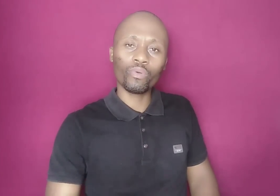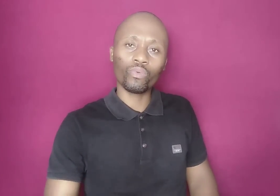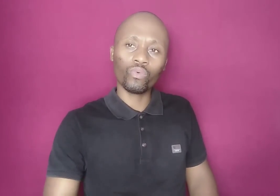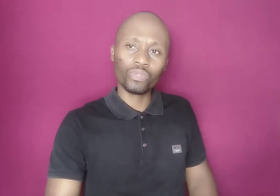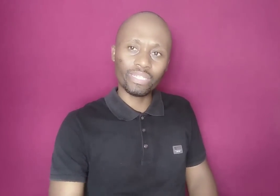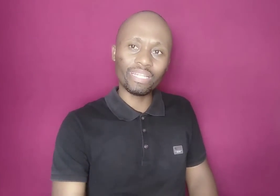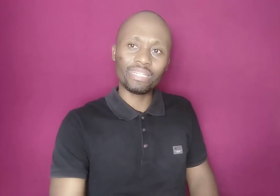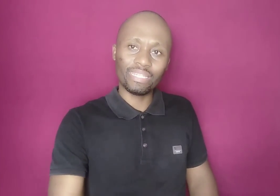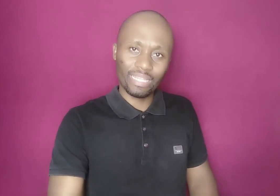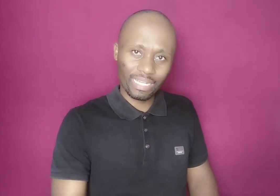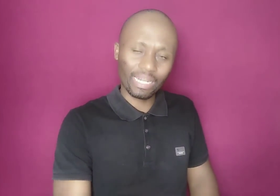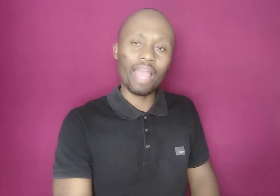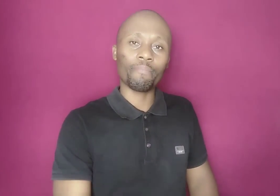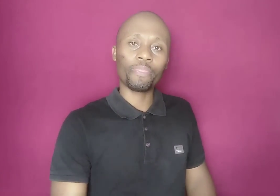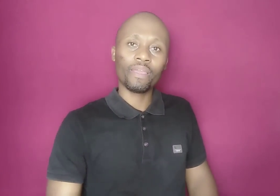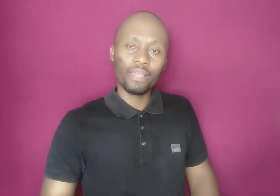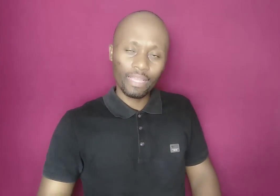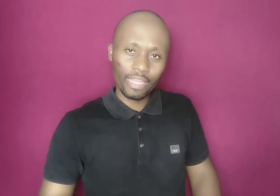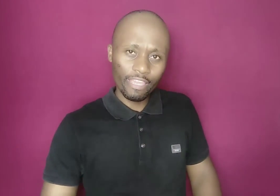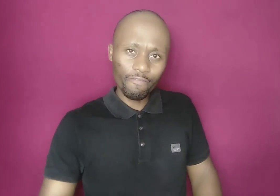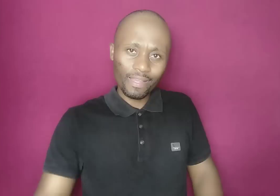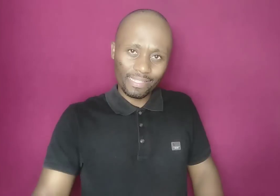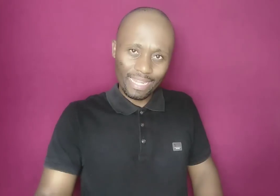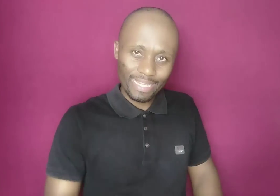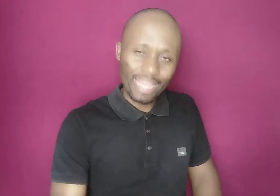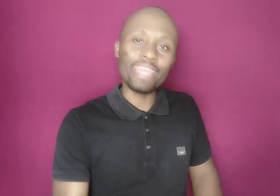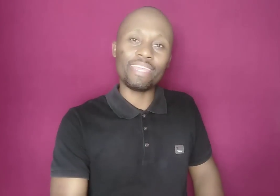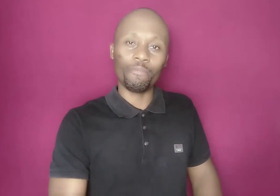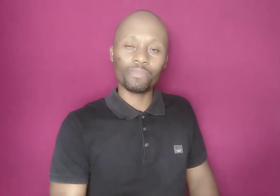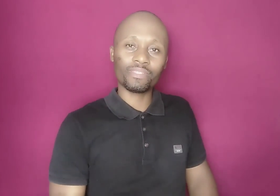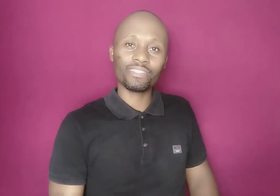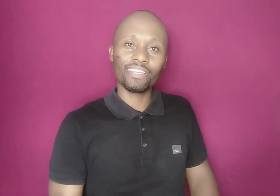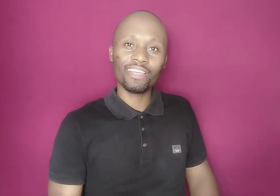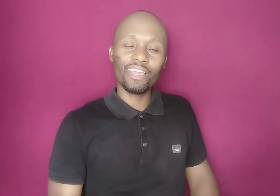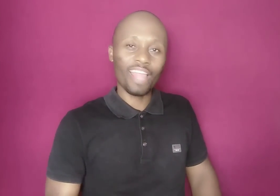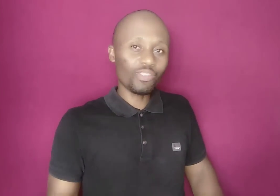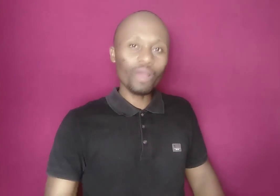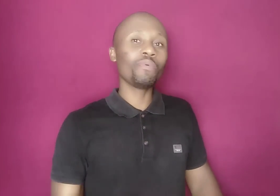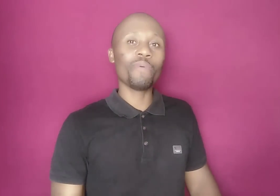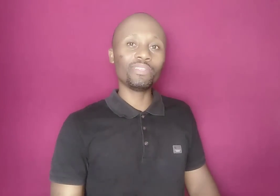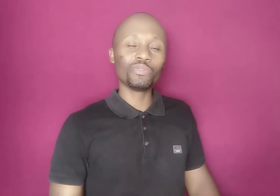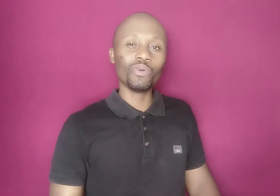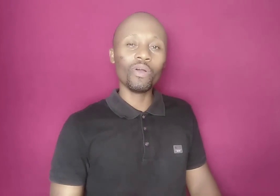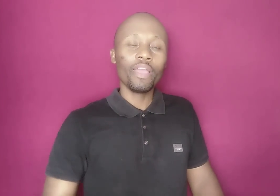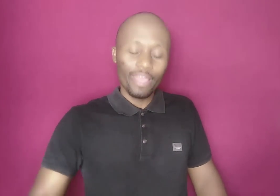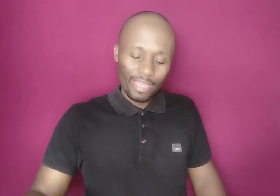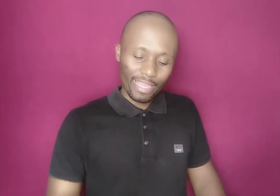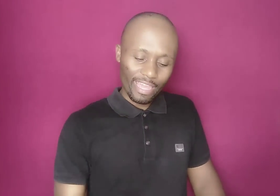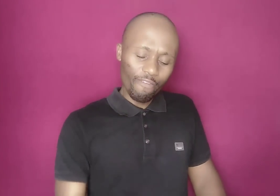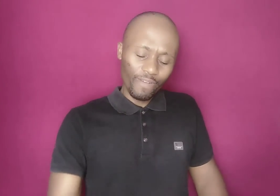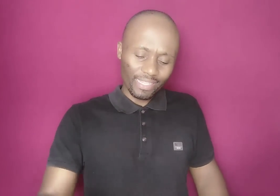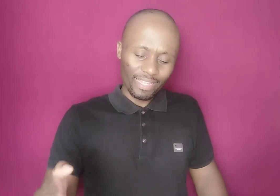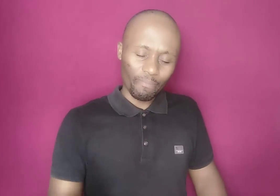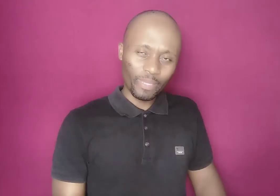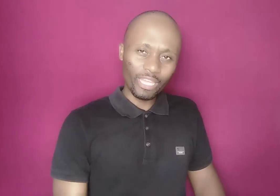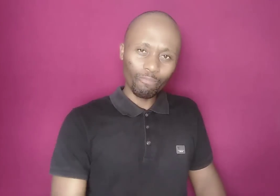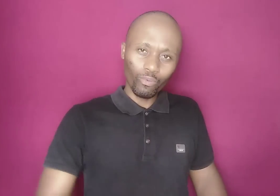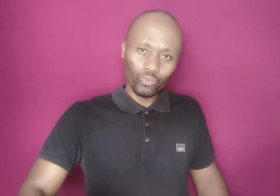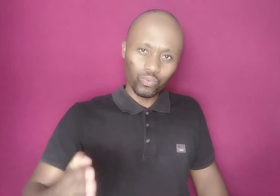who did the crime. Give us the names. That's what we want to know. Give us the people